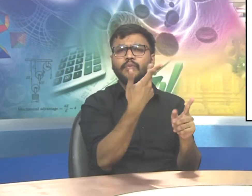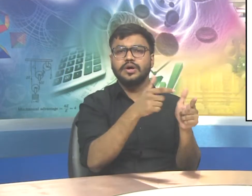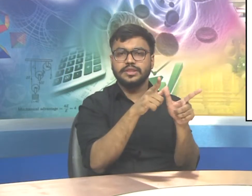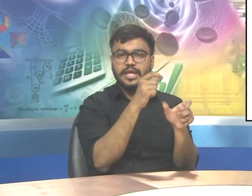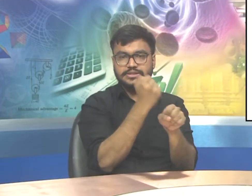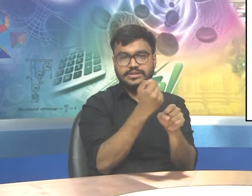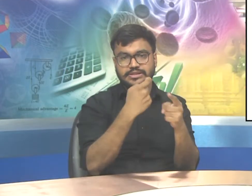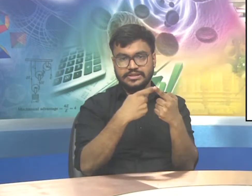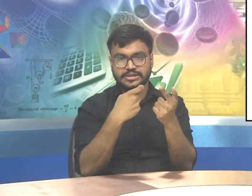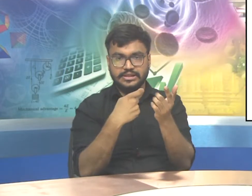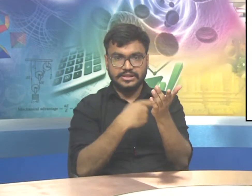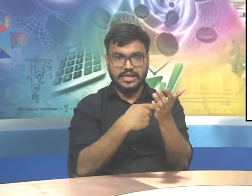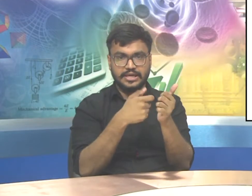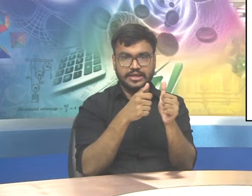agrarian society